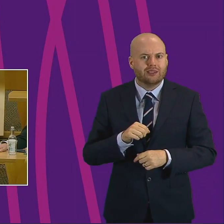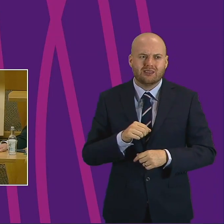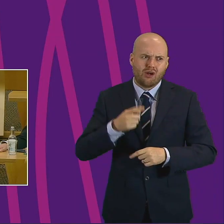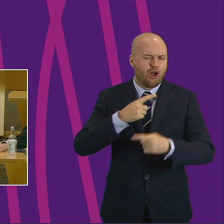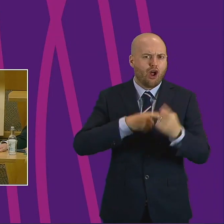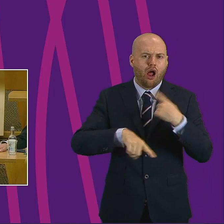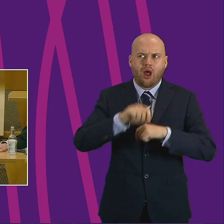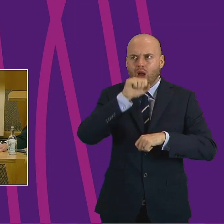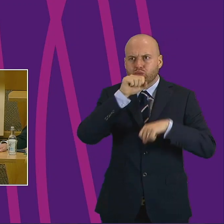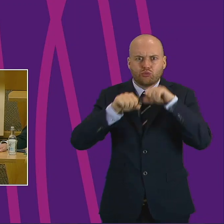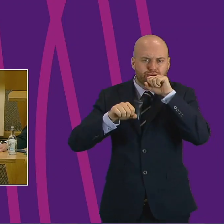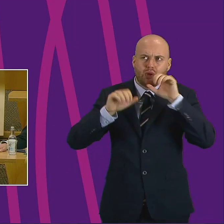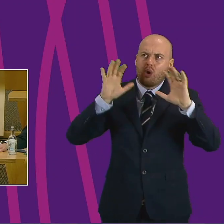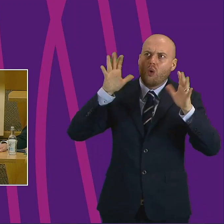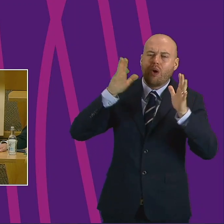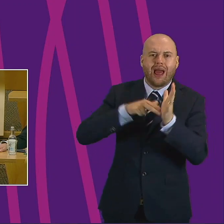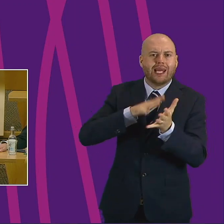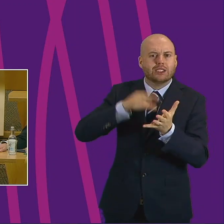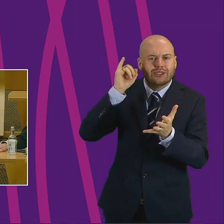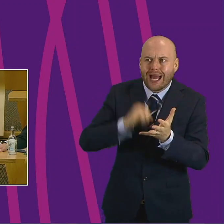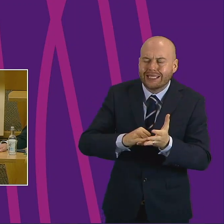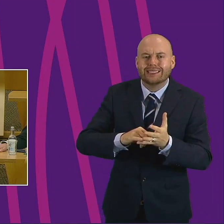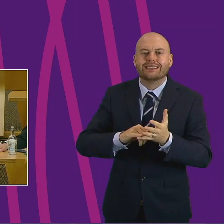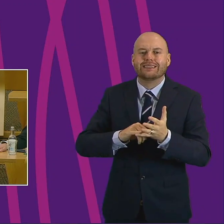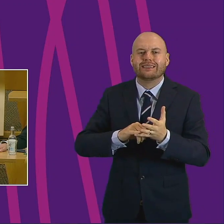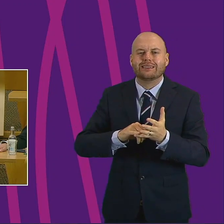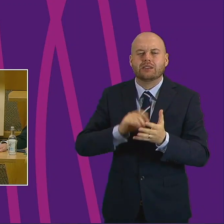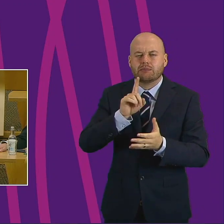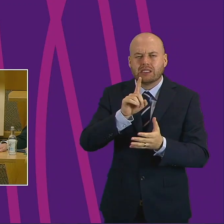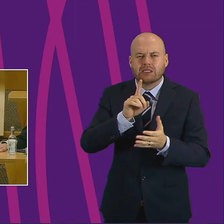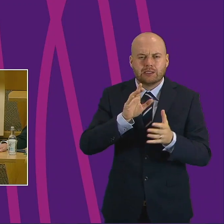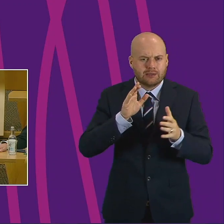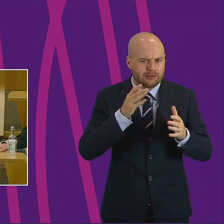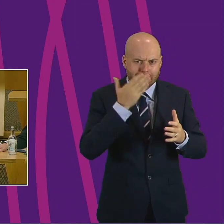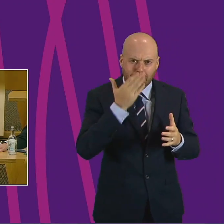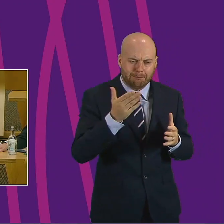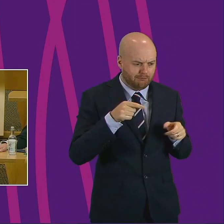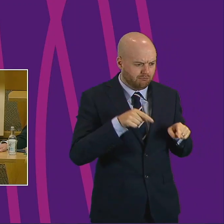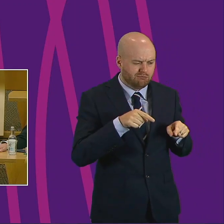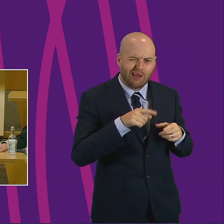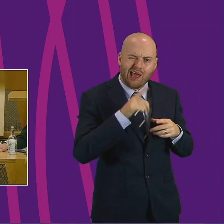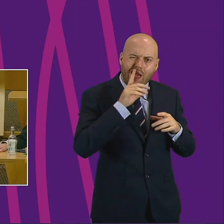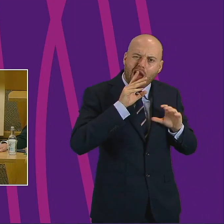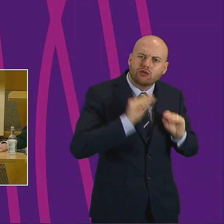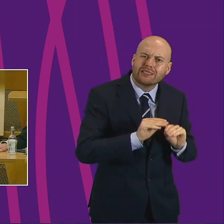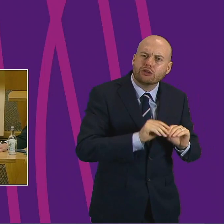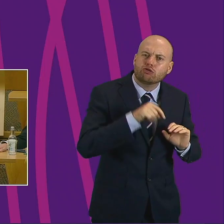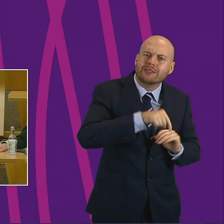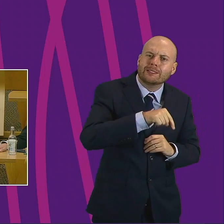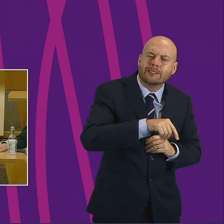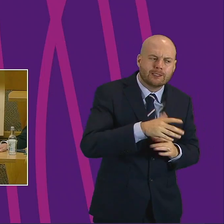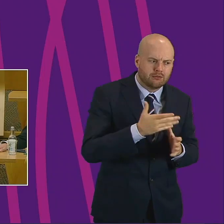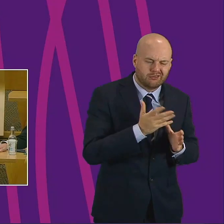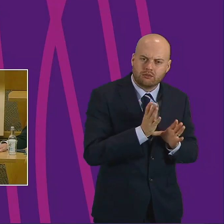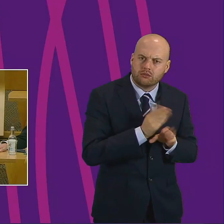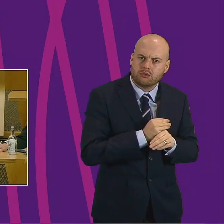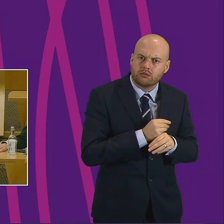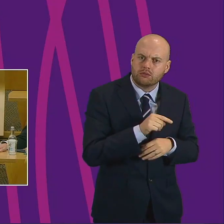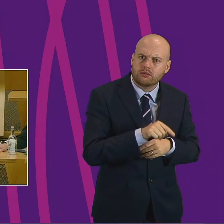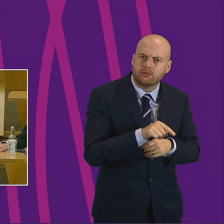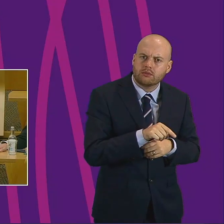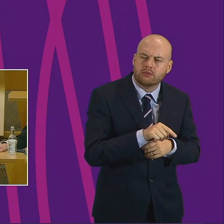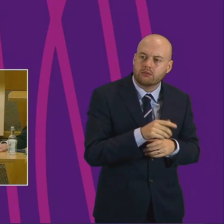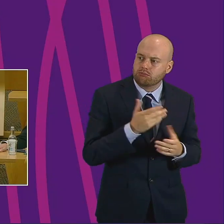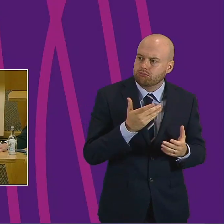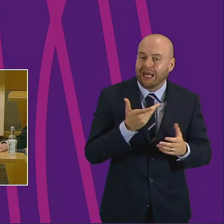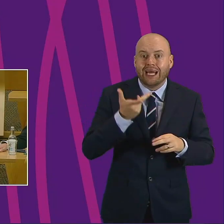to return to work by the Scottish Government has an obligation to make provisions for full-time childcare.